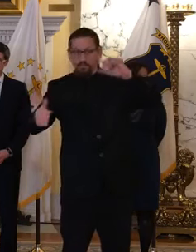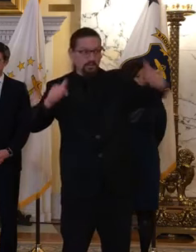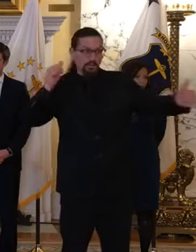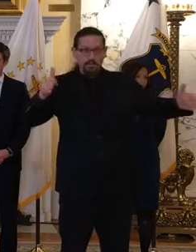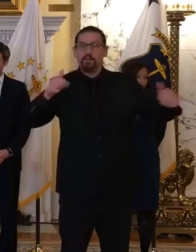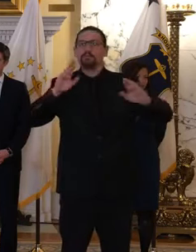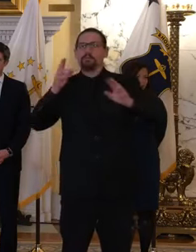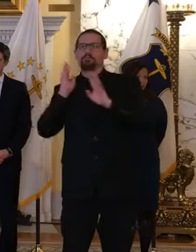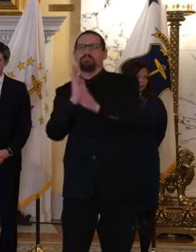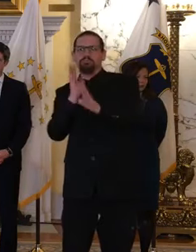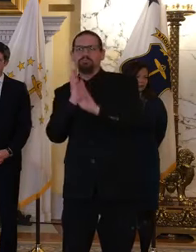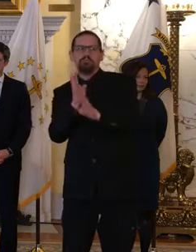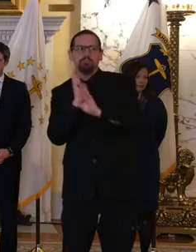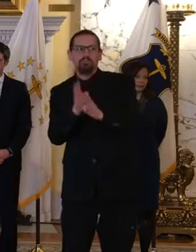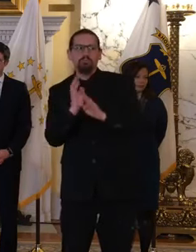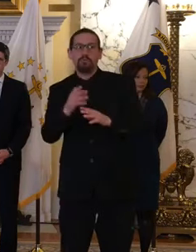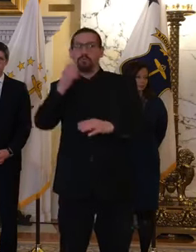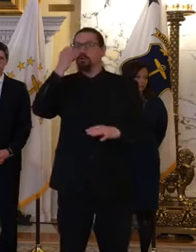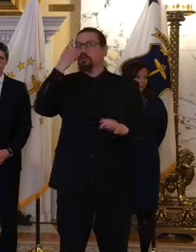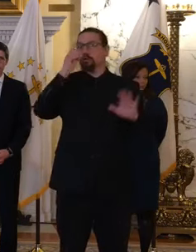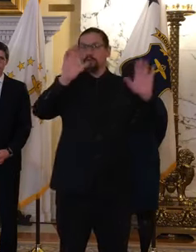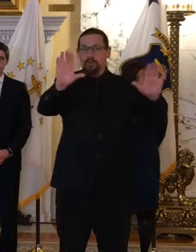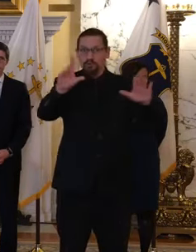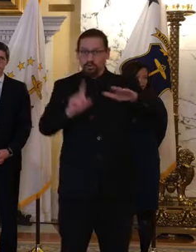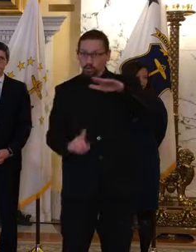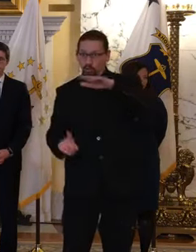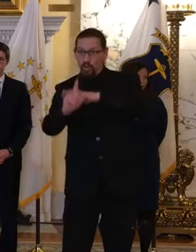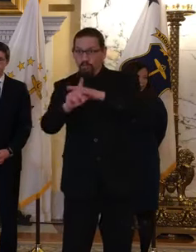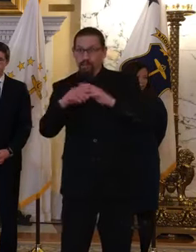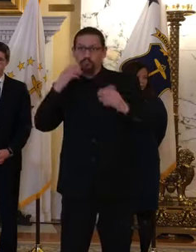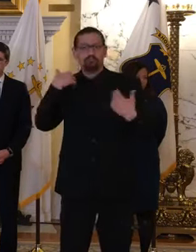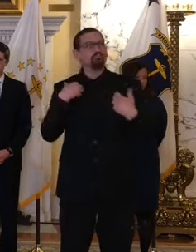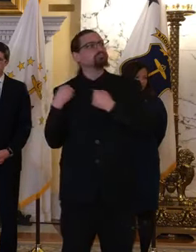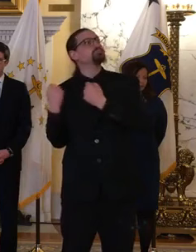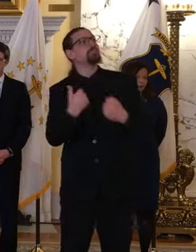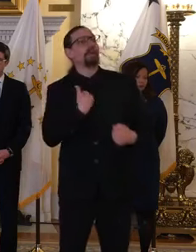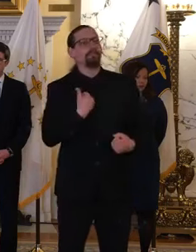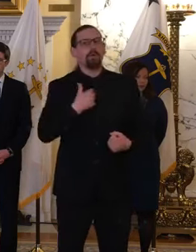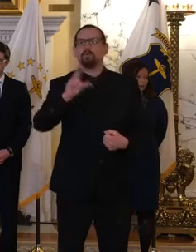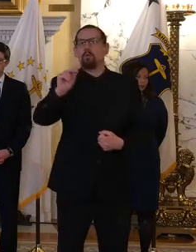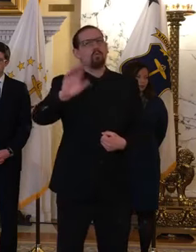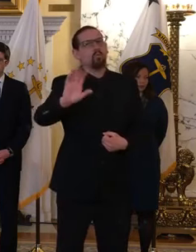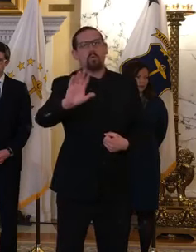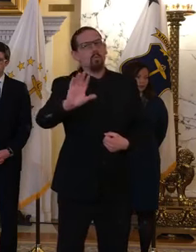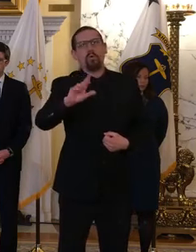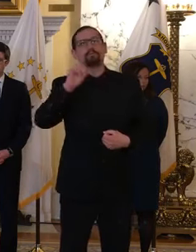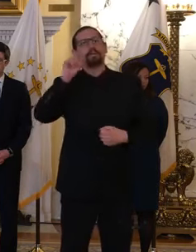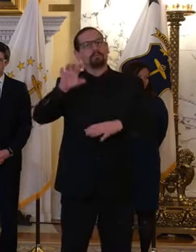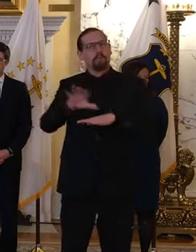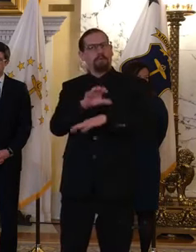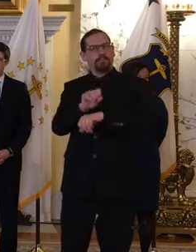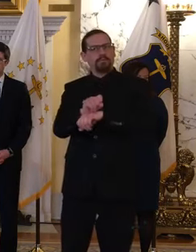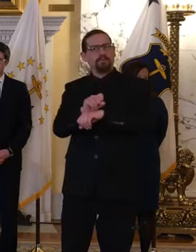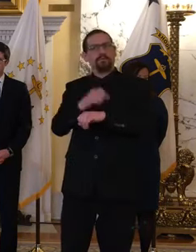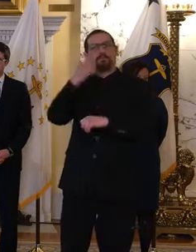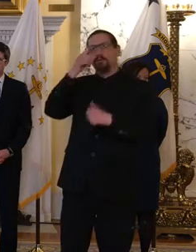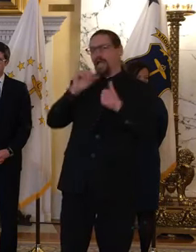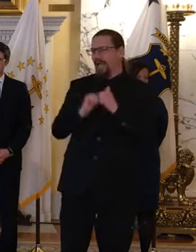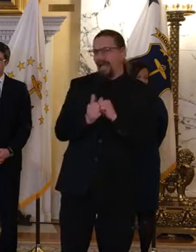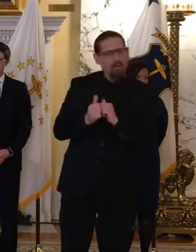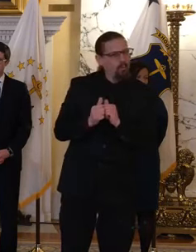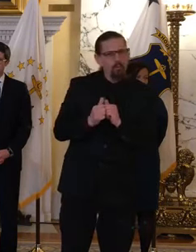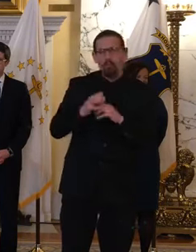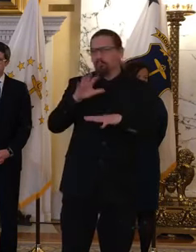these testing centers. You will not receive a test. You will waste your time, you will waste the time of people testing, and you will slow up the whole